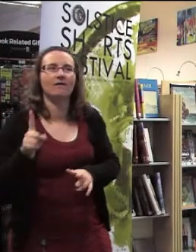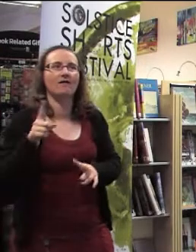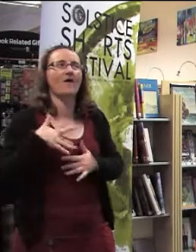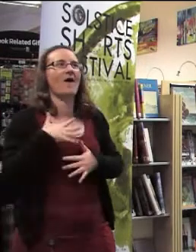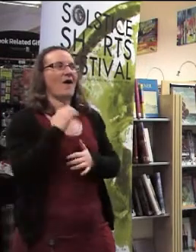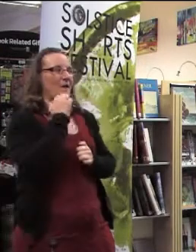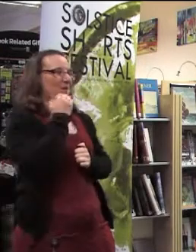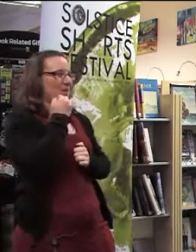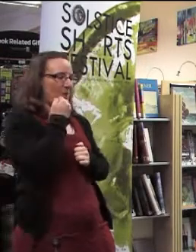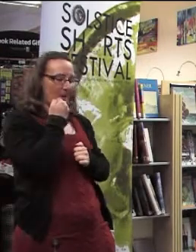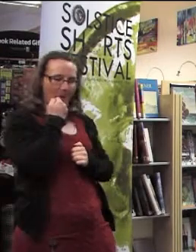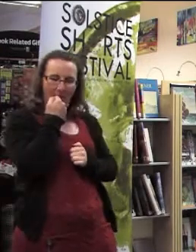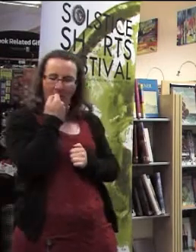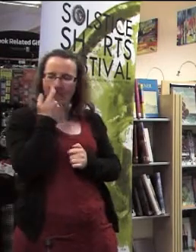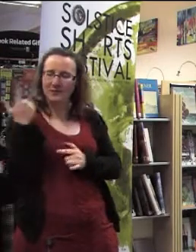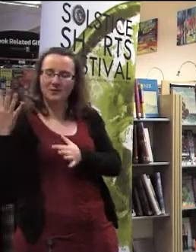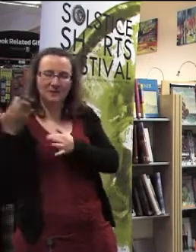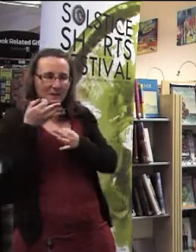in.